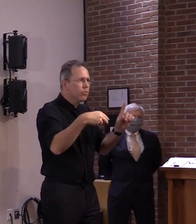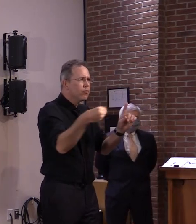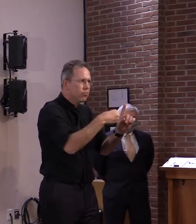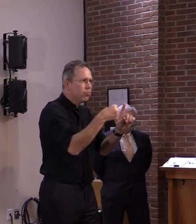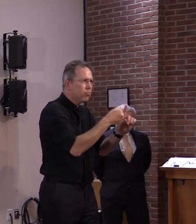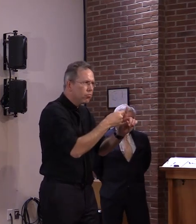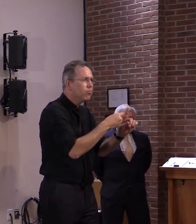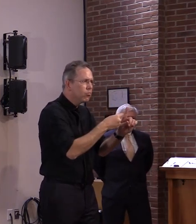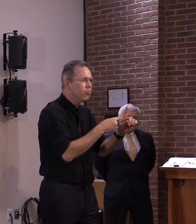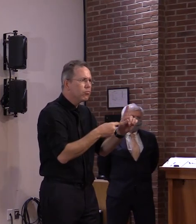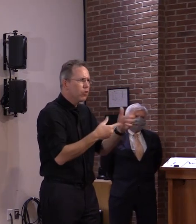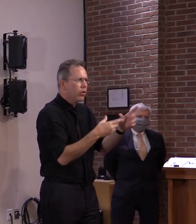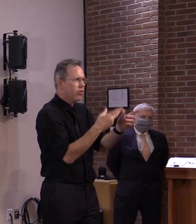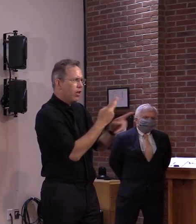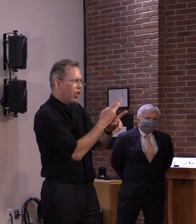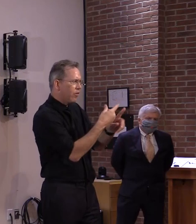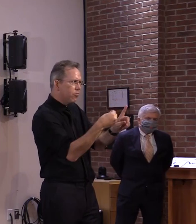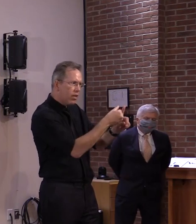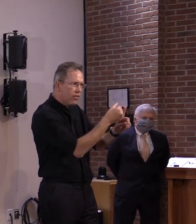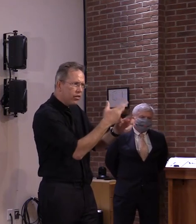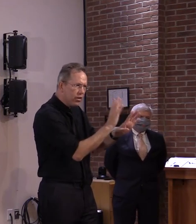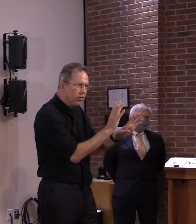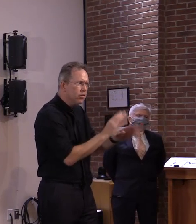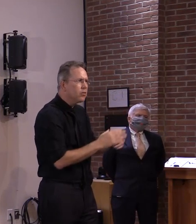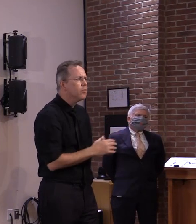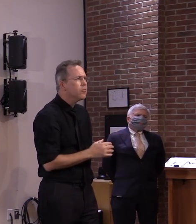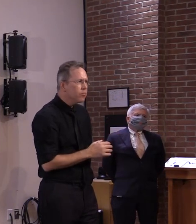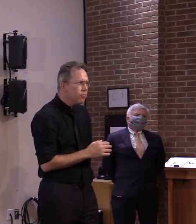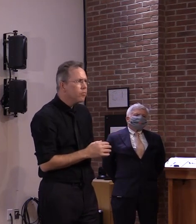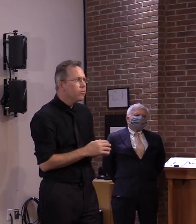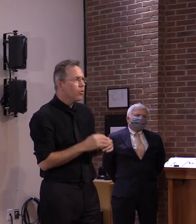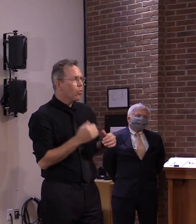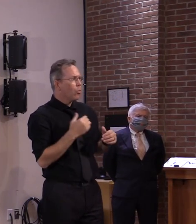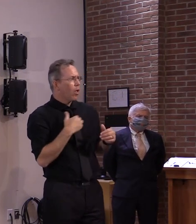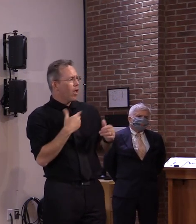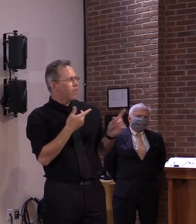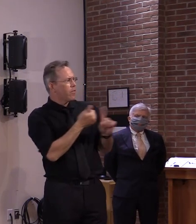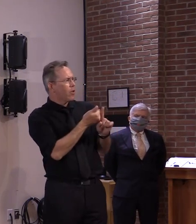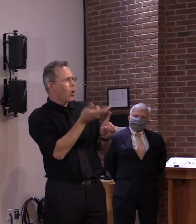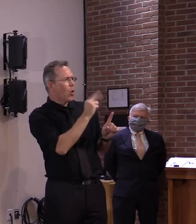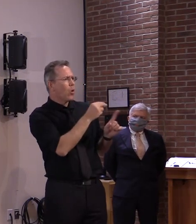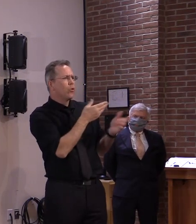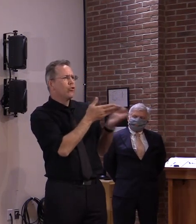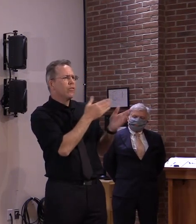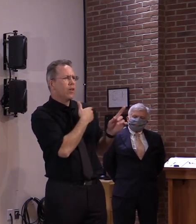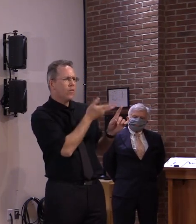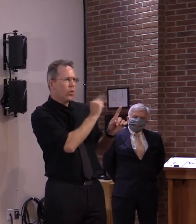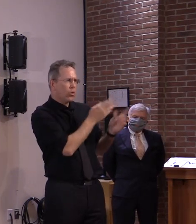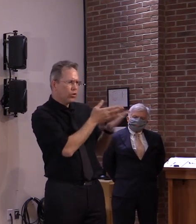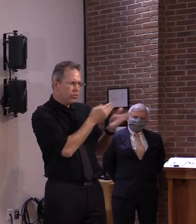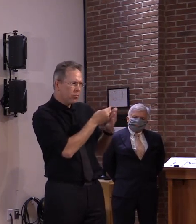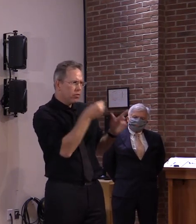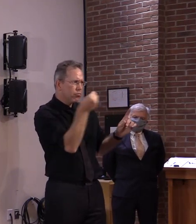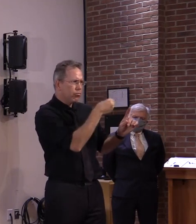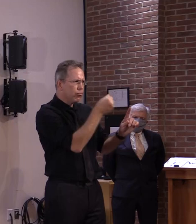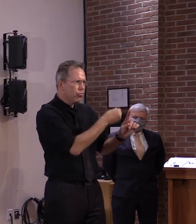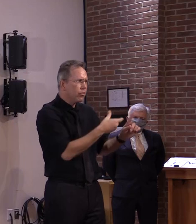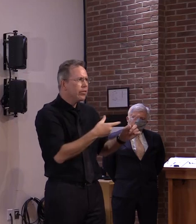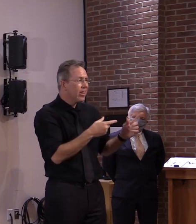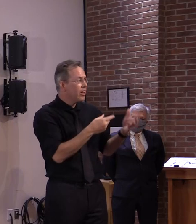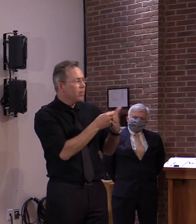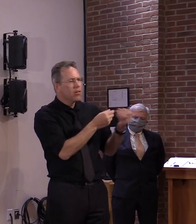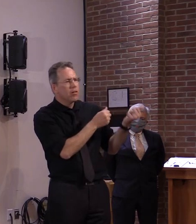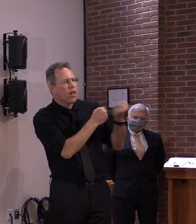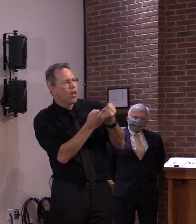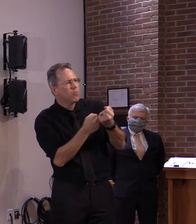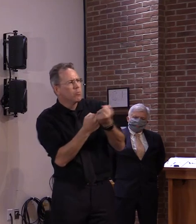for dispatch services through other PSAPs or have their own services are paying to subsidize the 100 or so agencies that get their